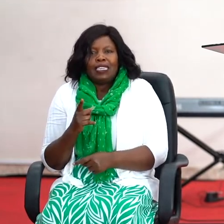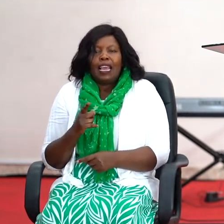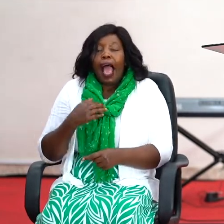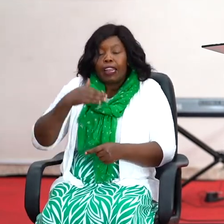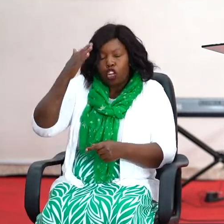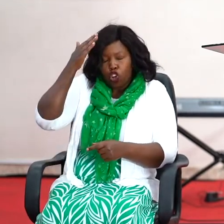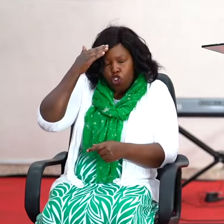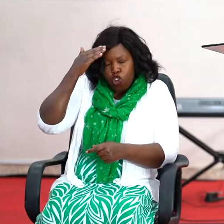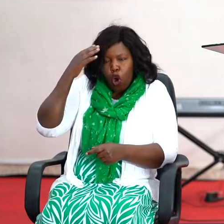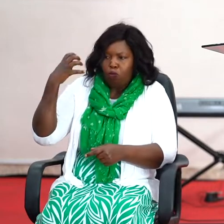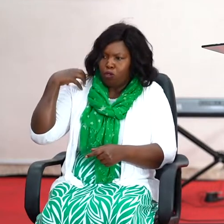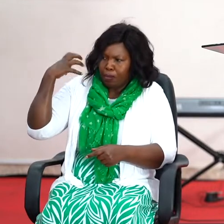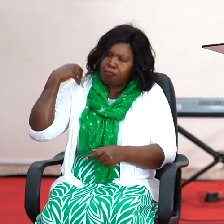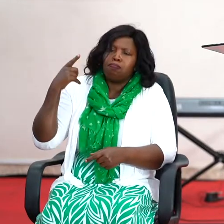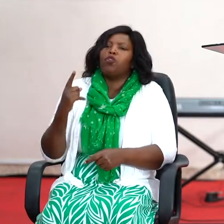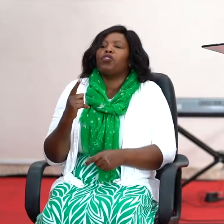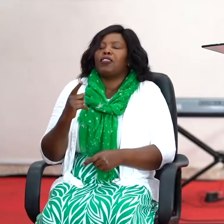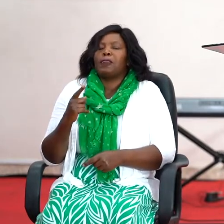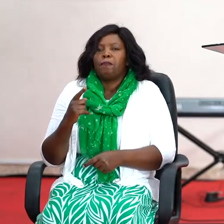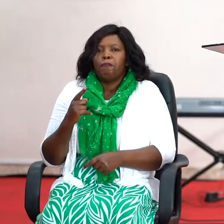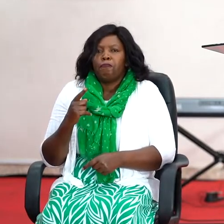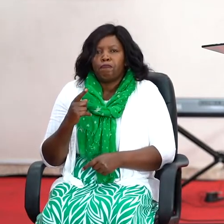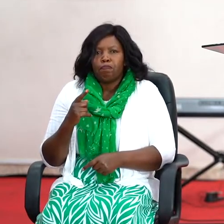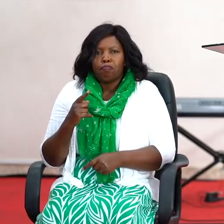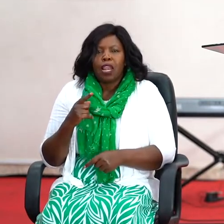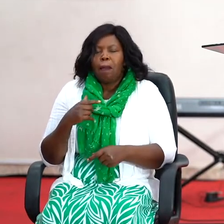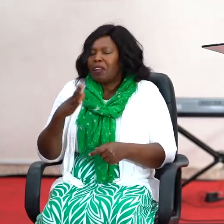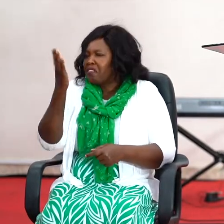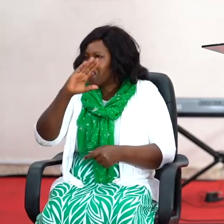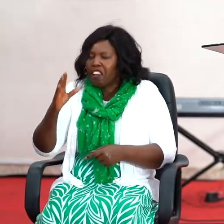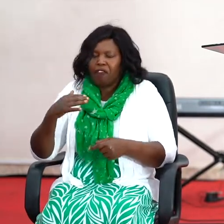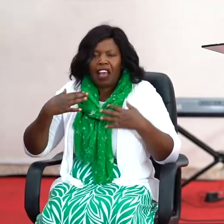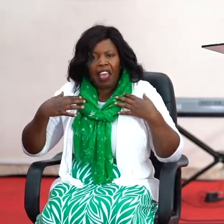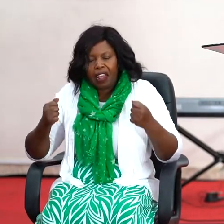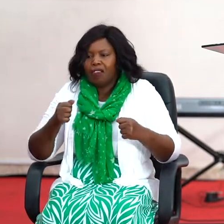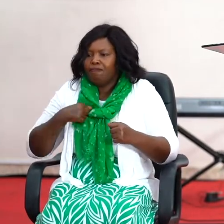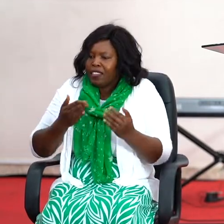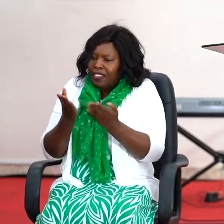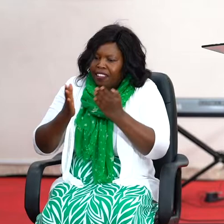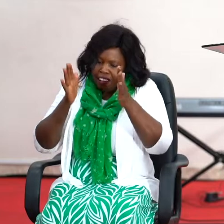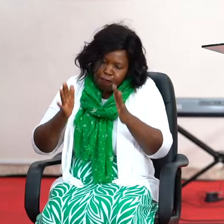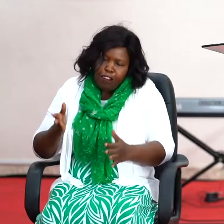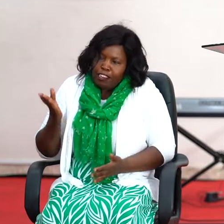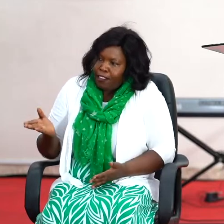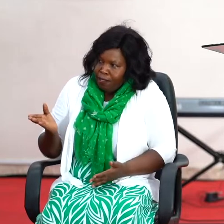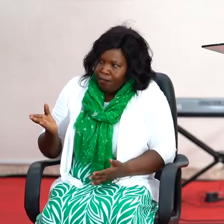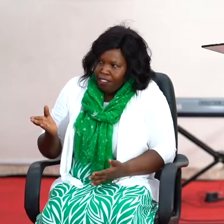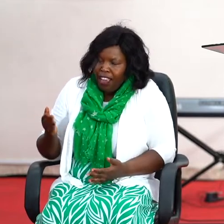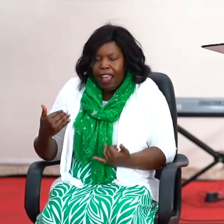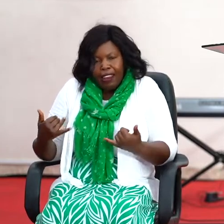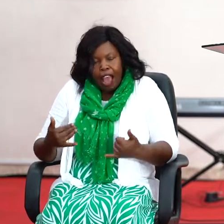his high rank cannot bring healing to his servant. And so